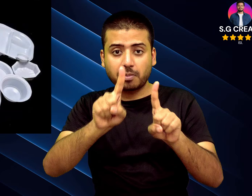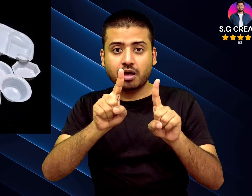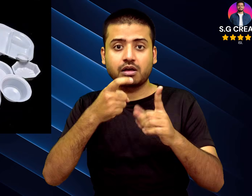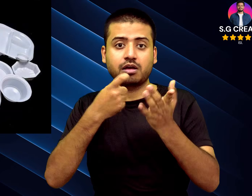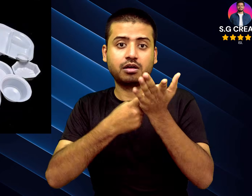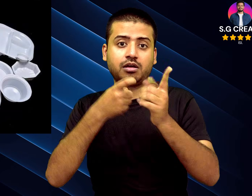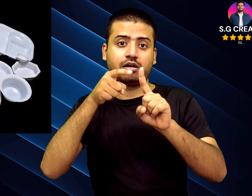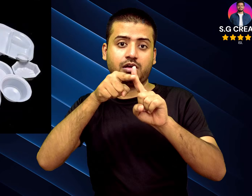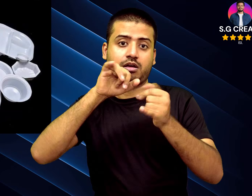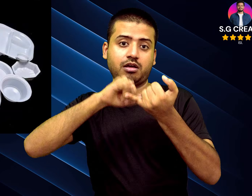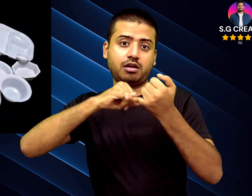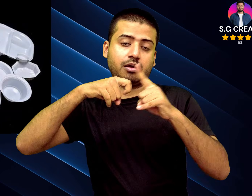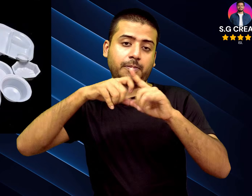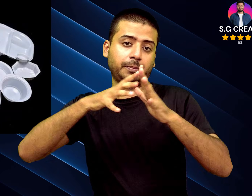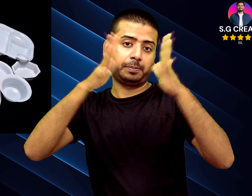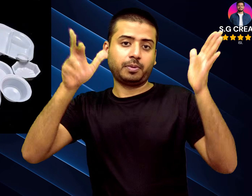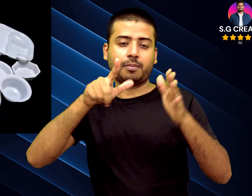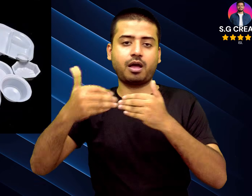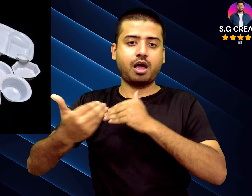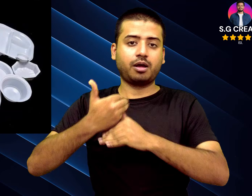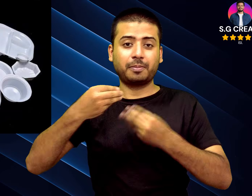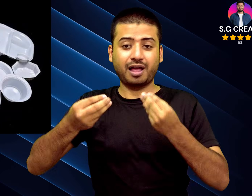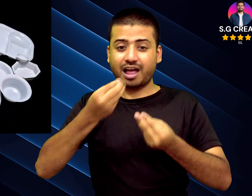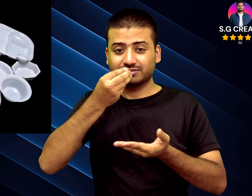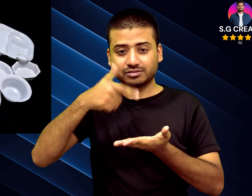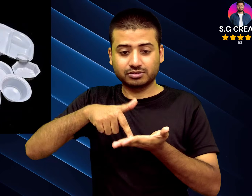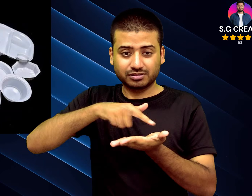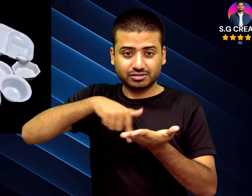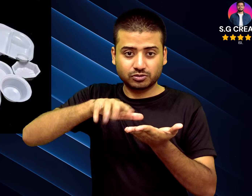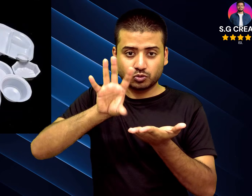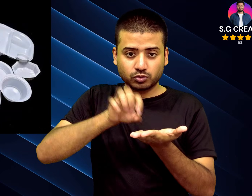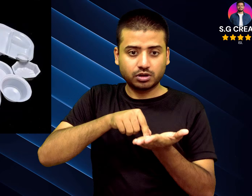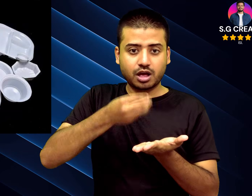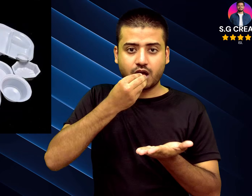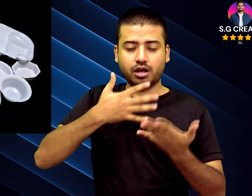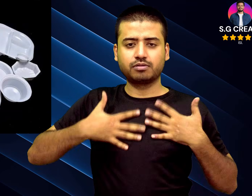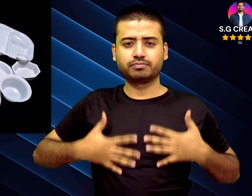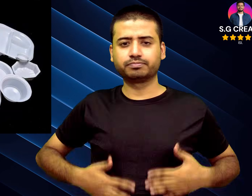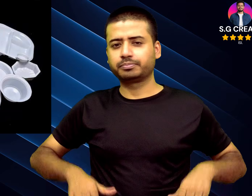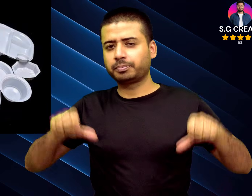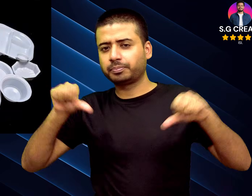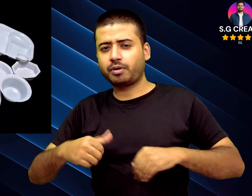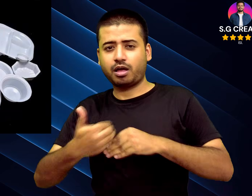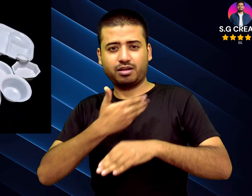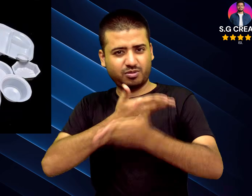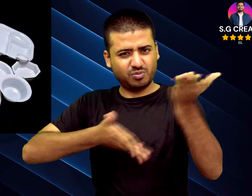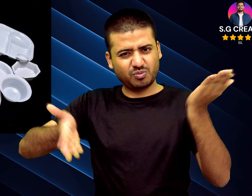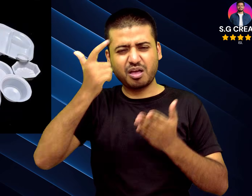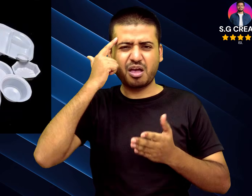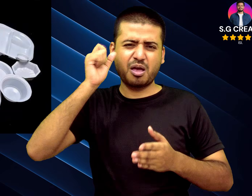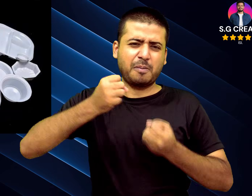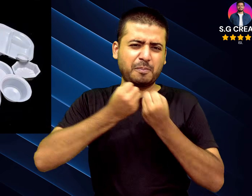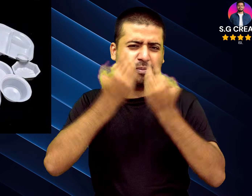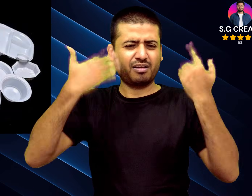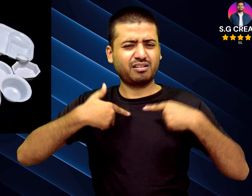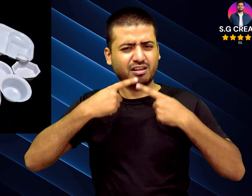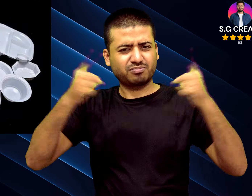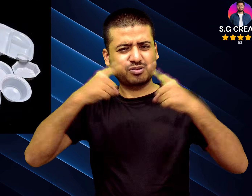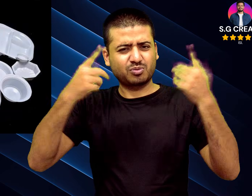Every year, the global agricultural sector generates hundreds of millions of tons of rice husks. Historically, this byproduct